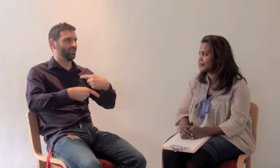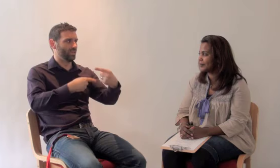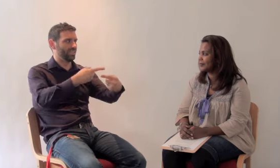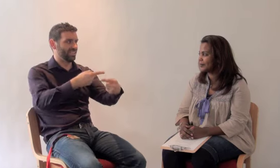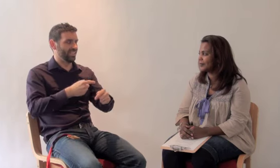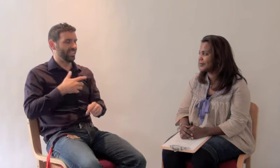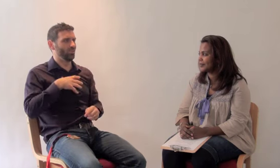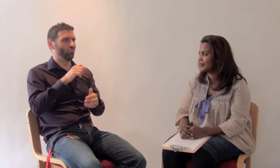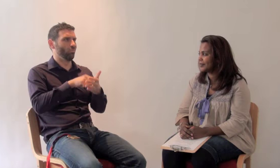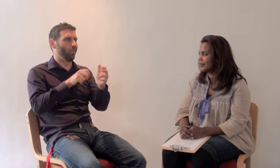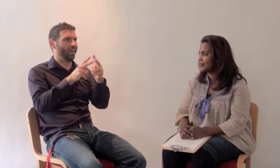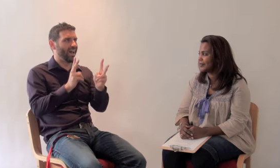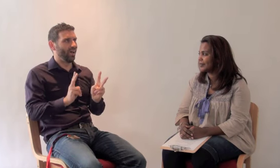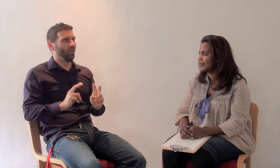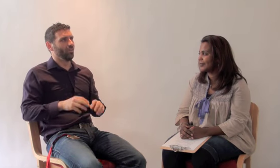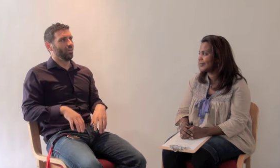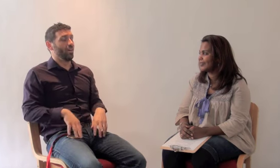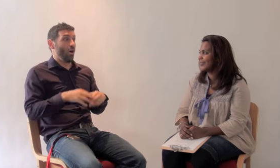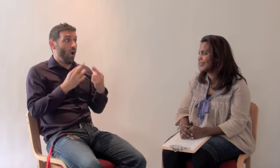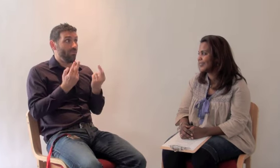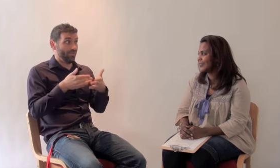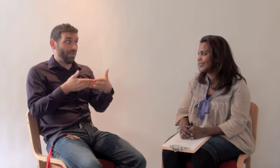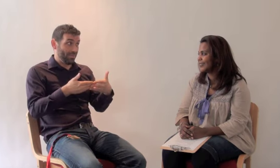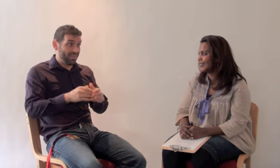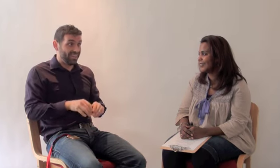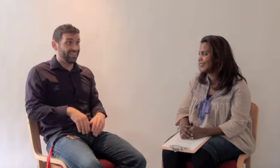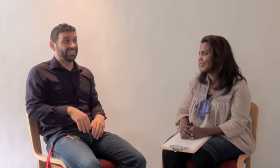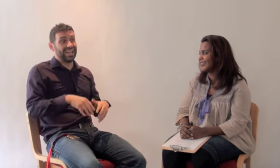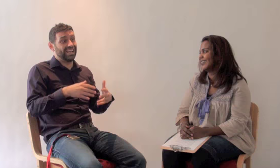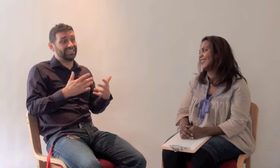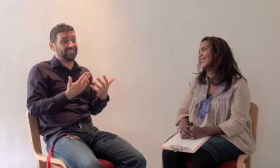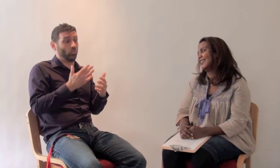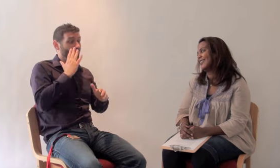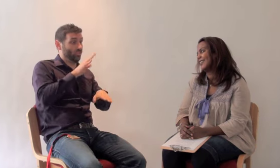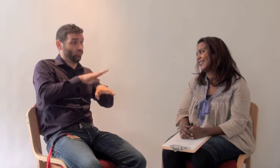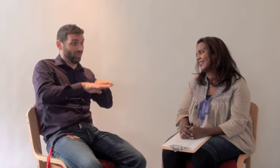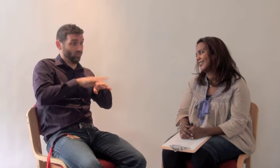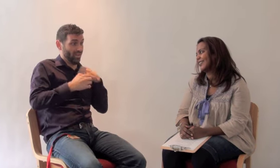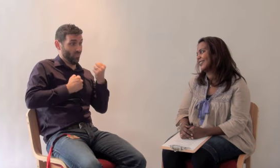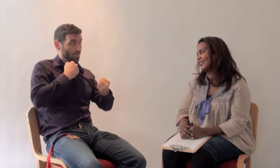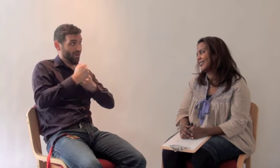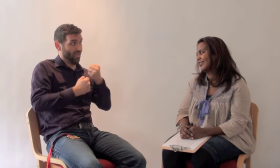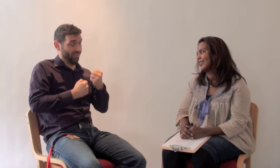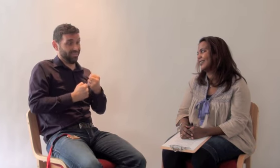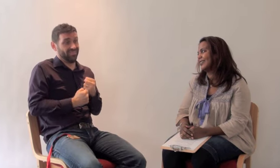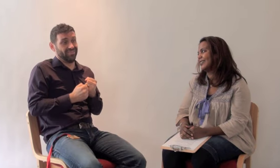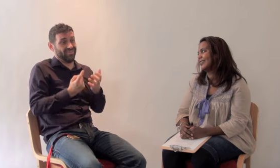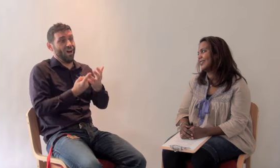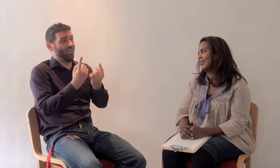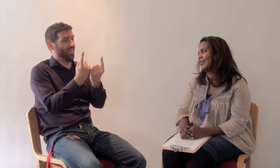have got different priorities for next year. We want to buy a house, we'd like to have a baby. And when you're training for the